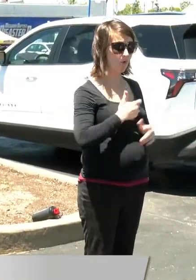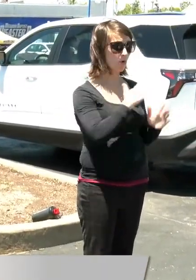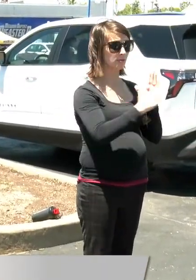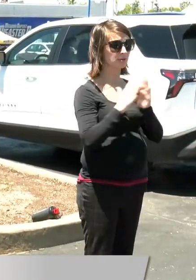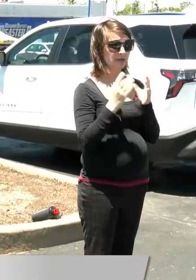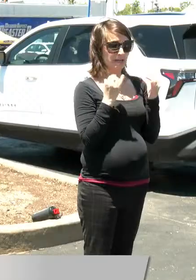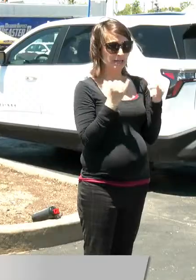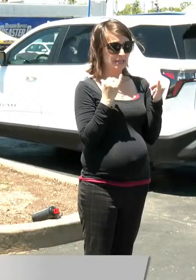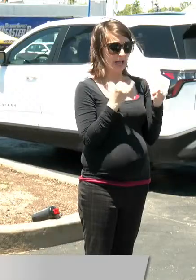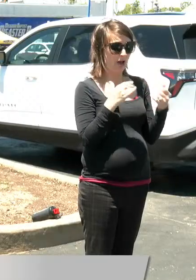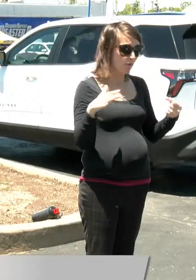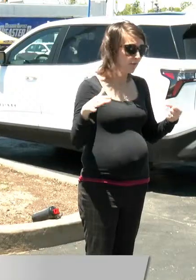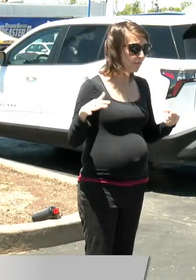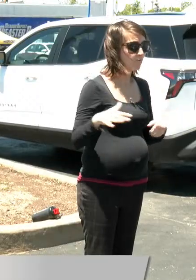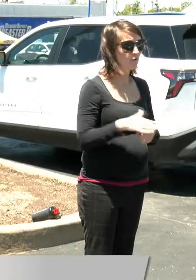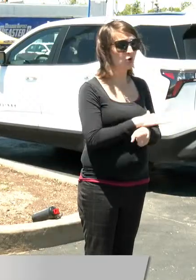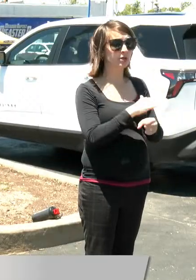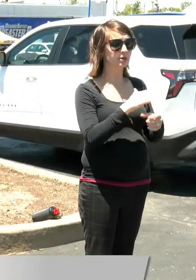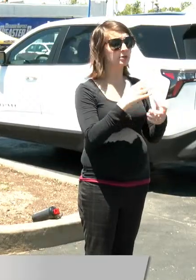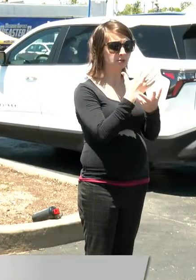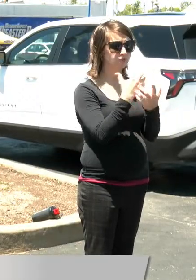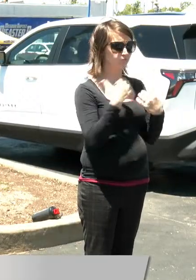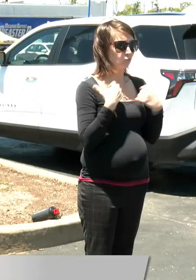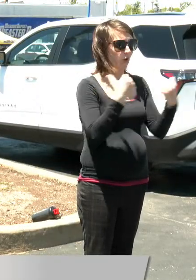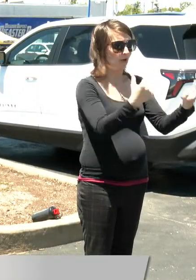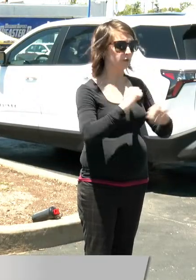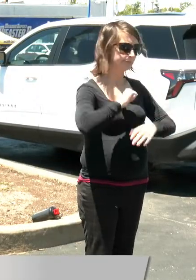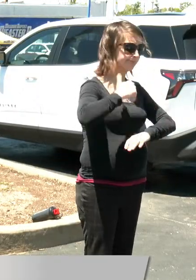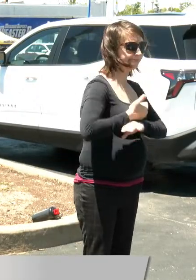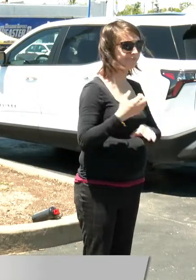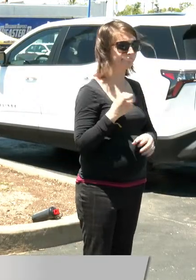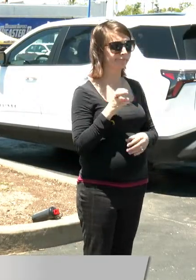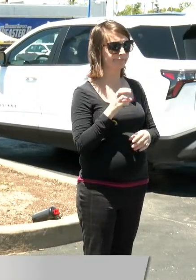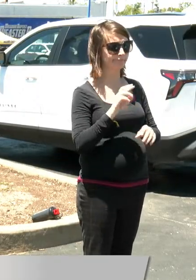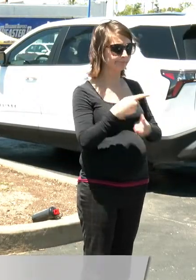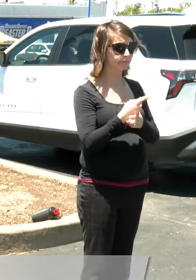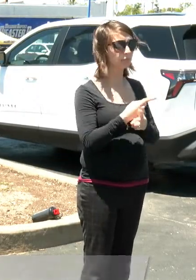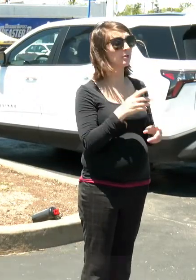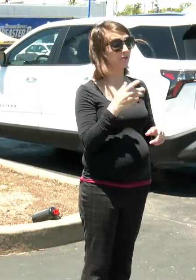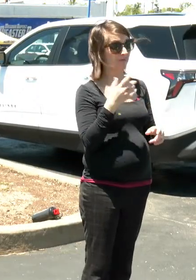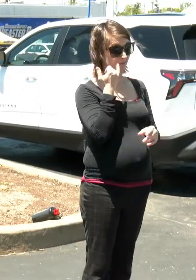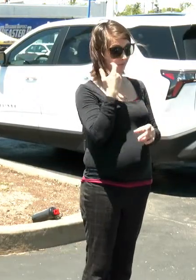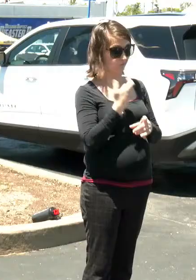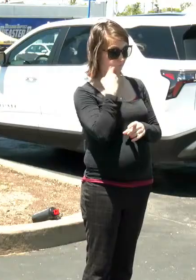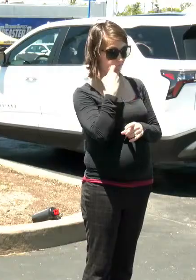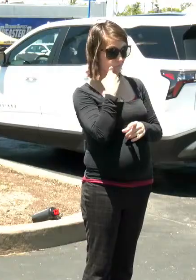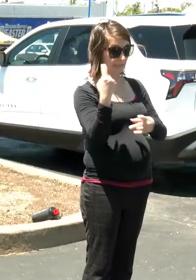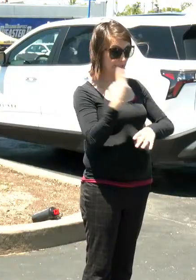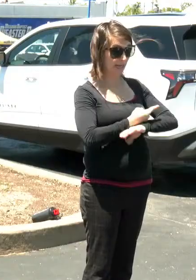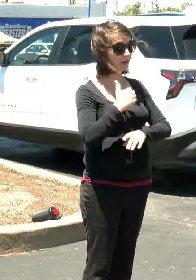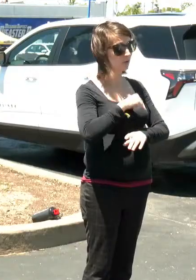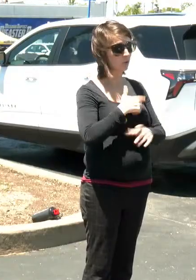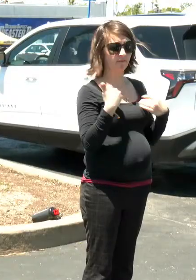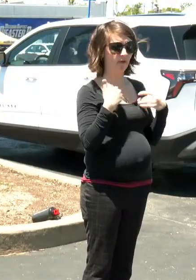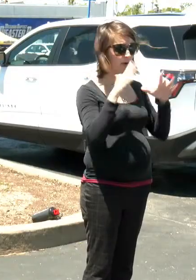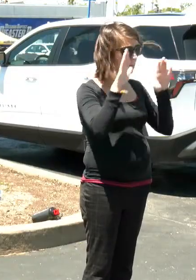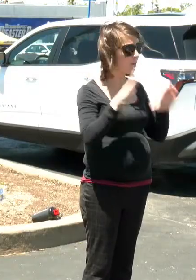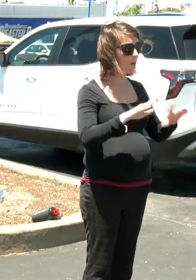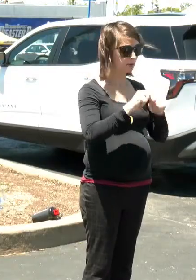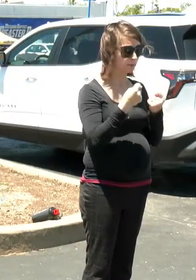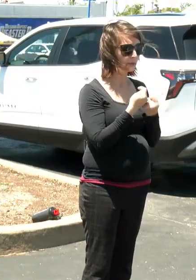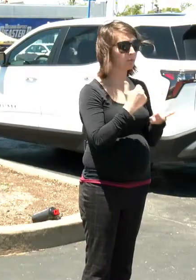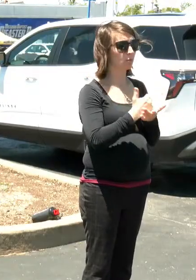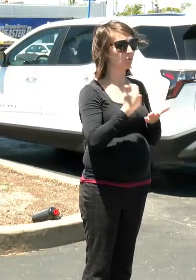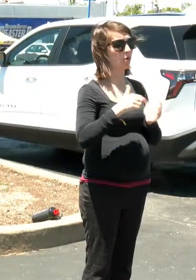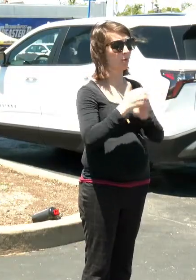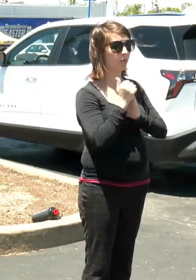now fully in recovery mode. And over the last few days, we have assembled a team, an incredible team, to help lead us